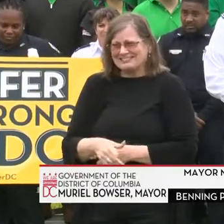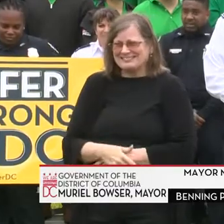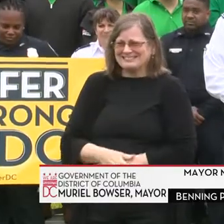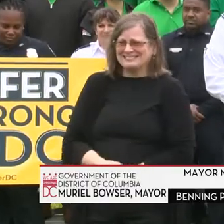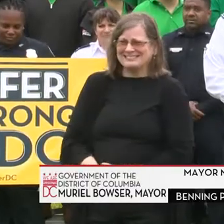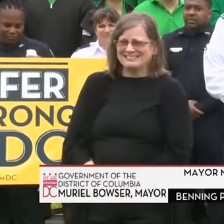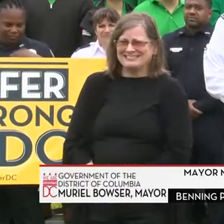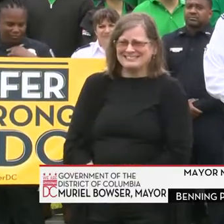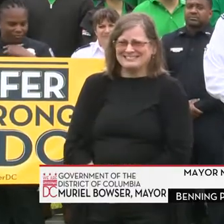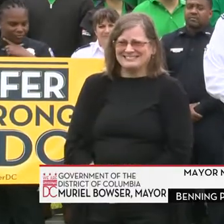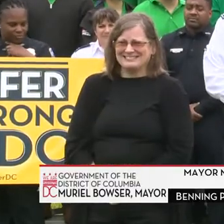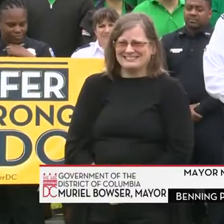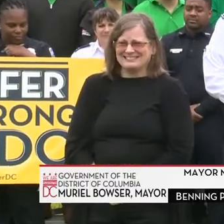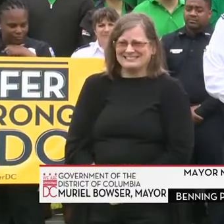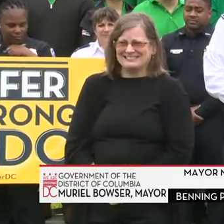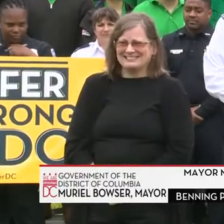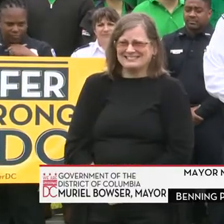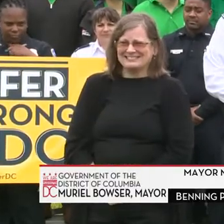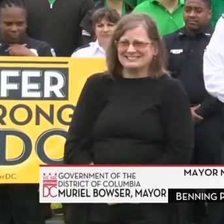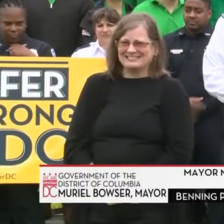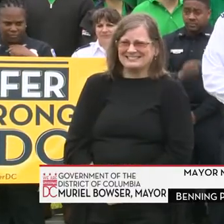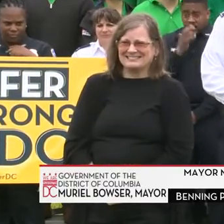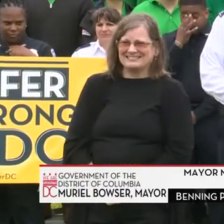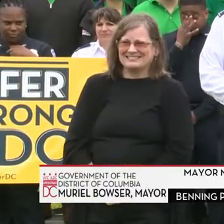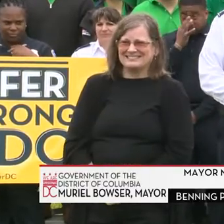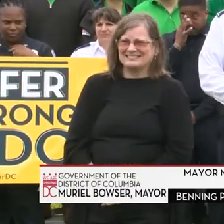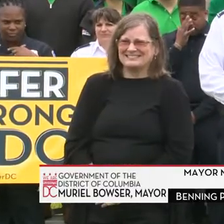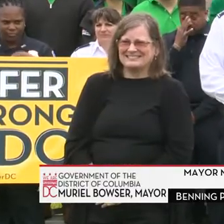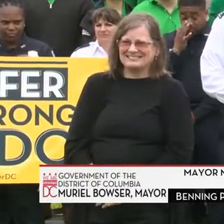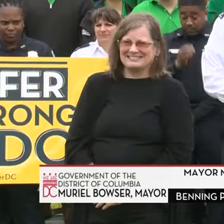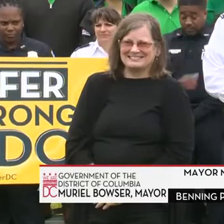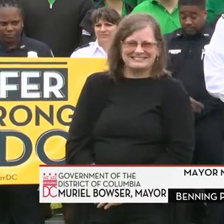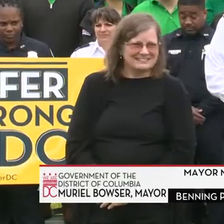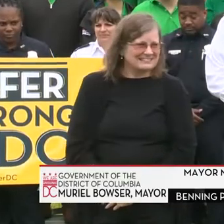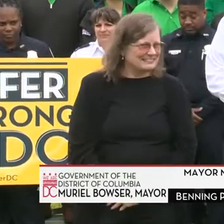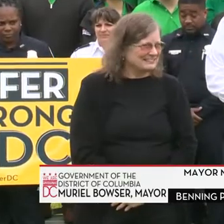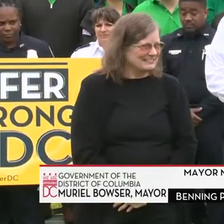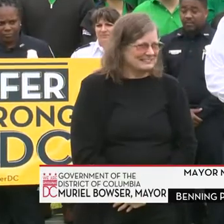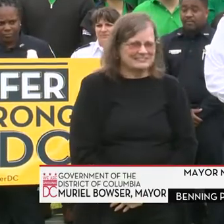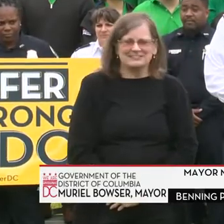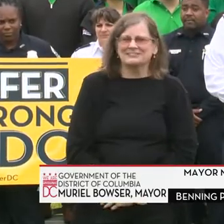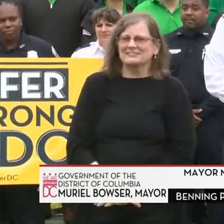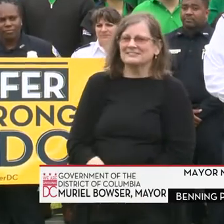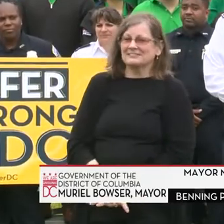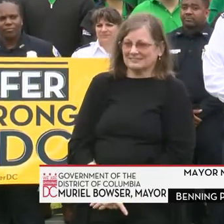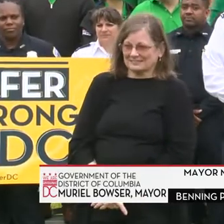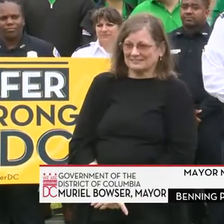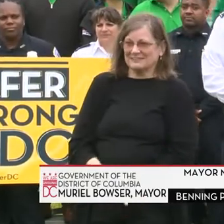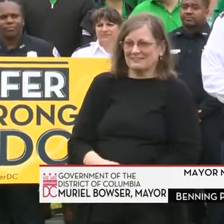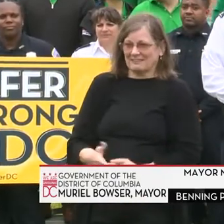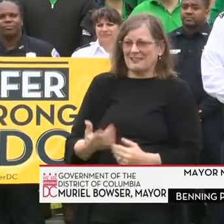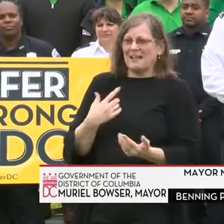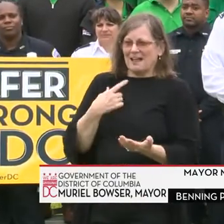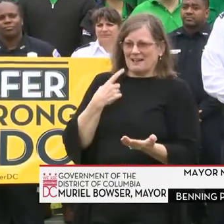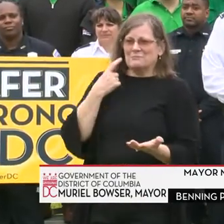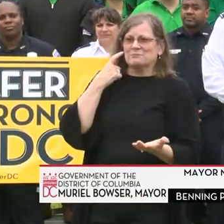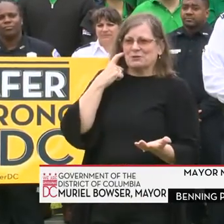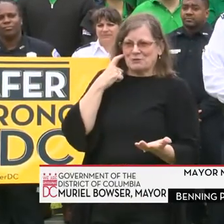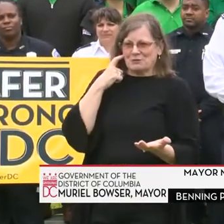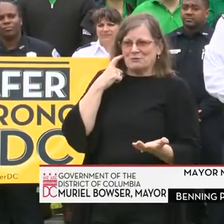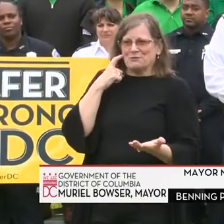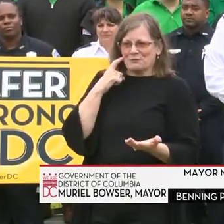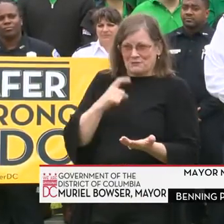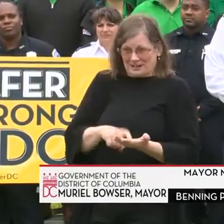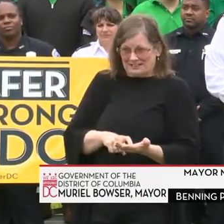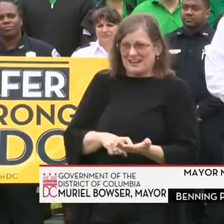The bottom line is, this is what I was going to say. That I recognized 5 years ago